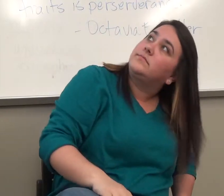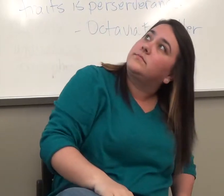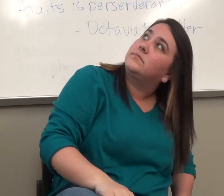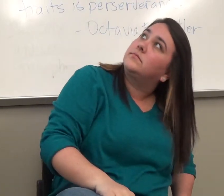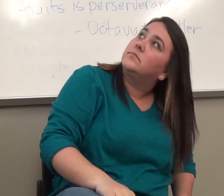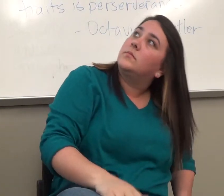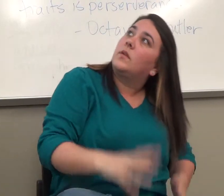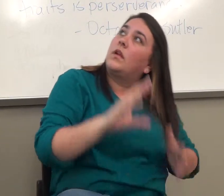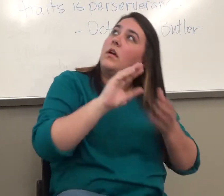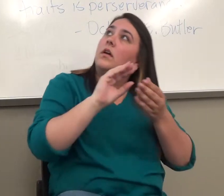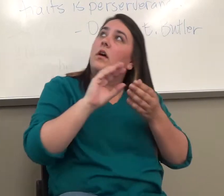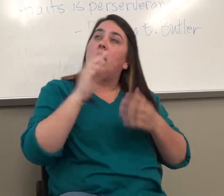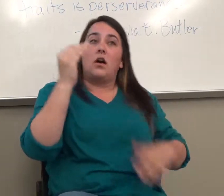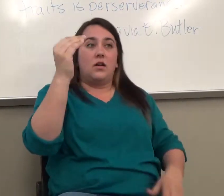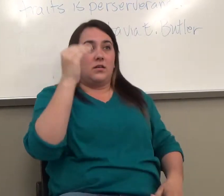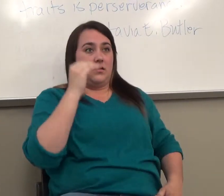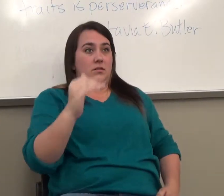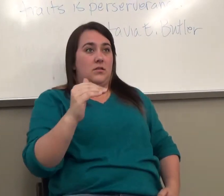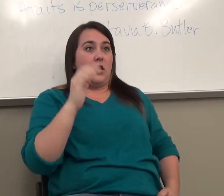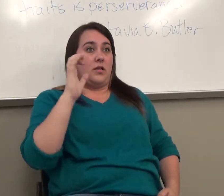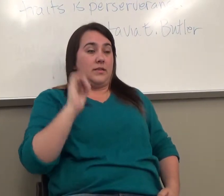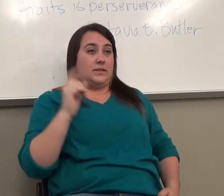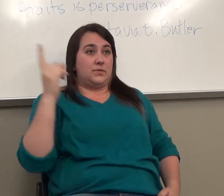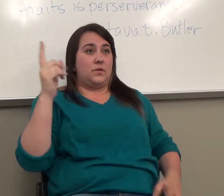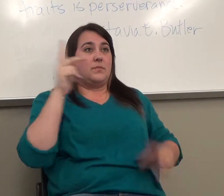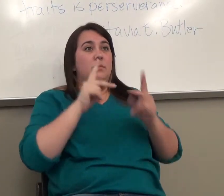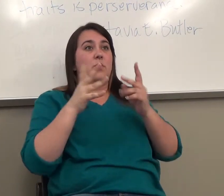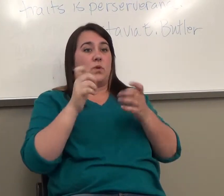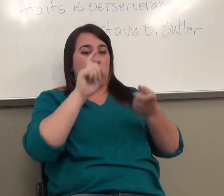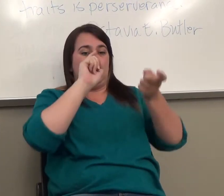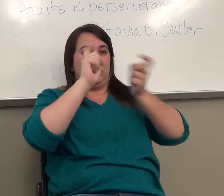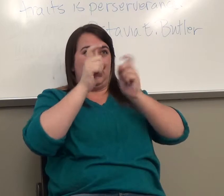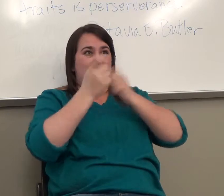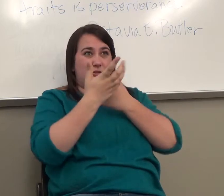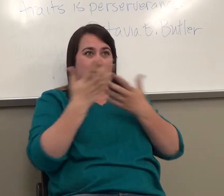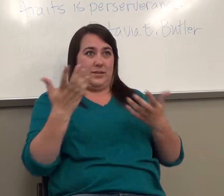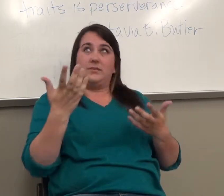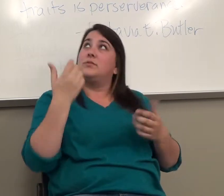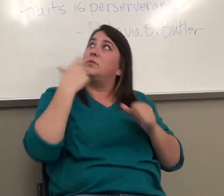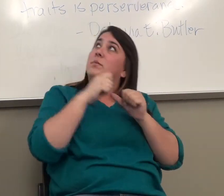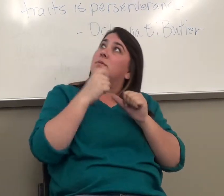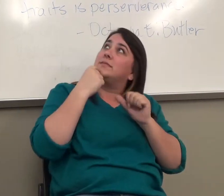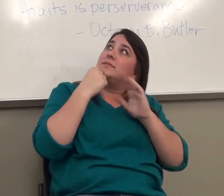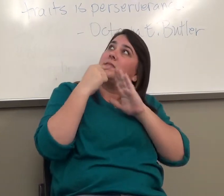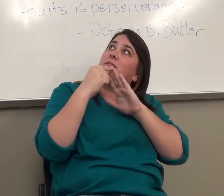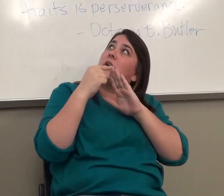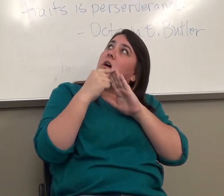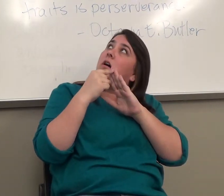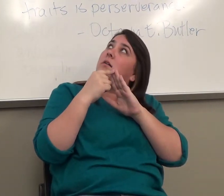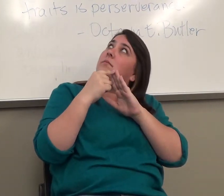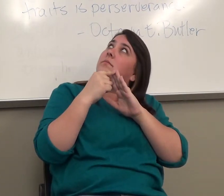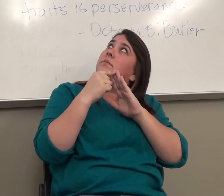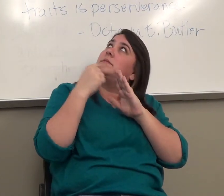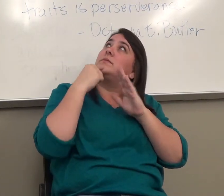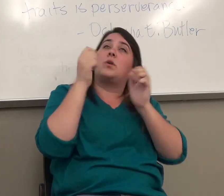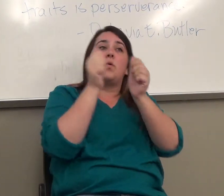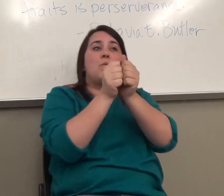change things. You can't go in here, because remember what it says up here, without changing the